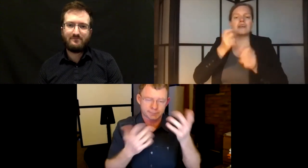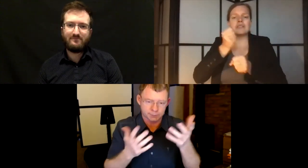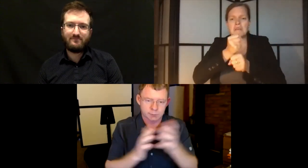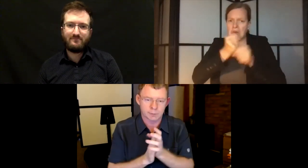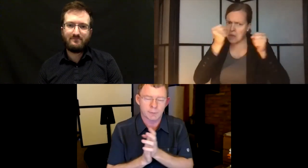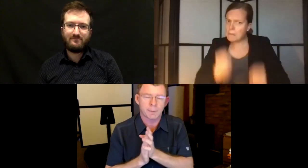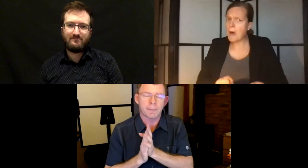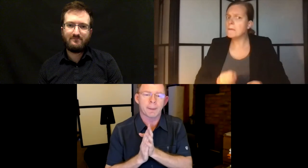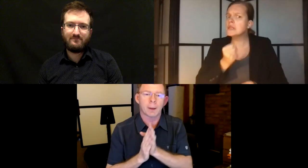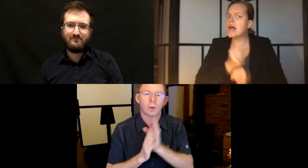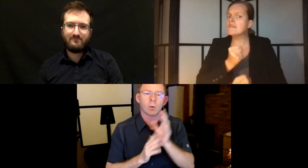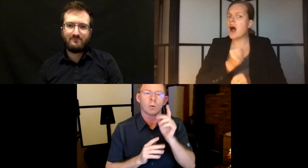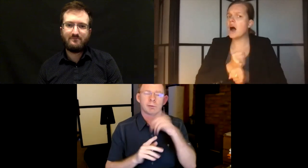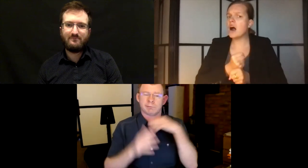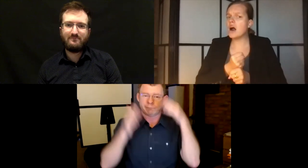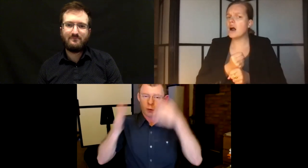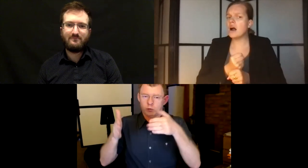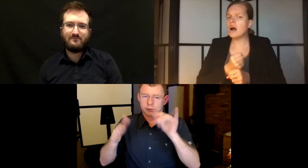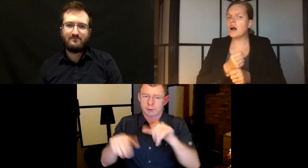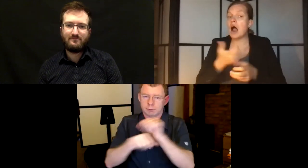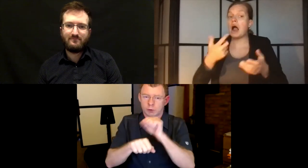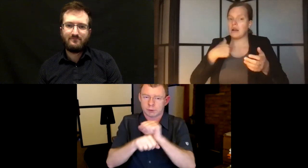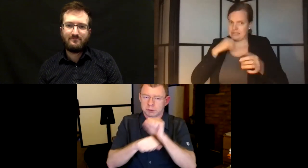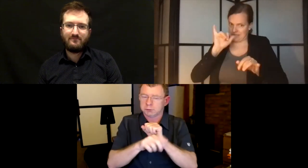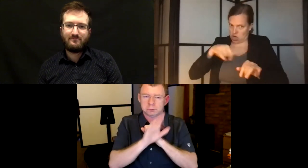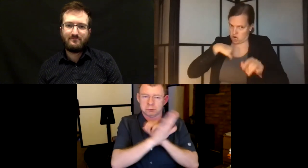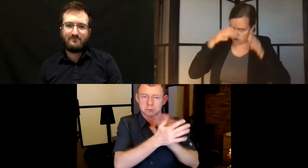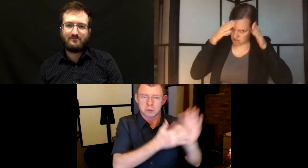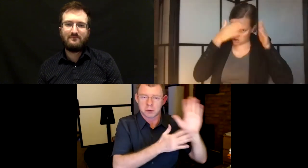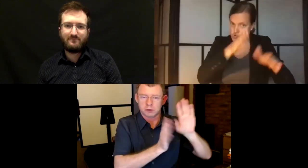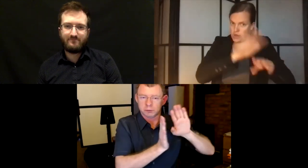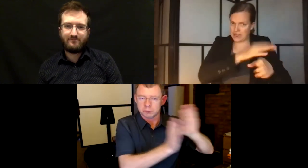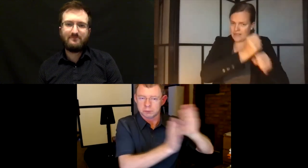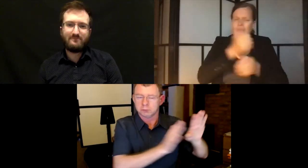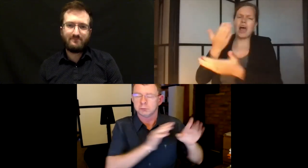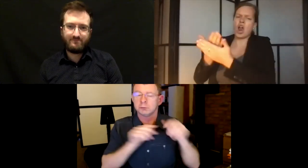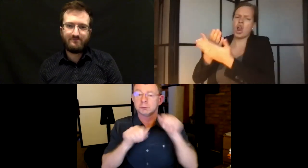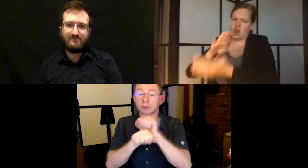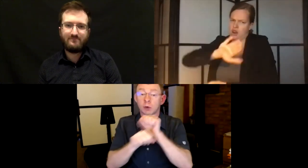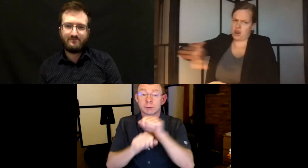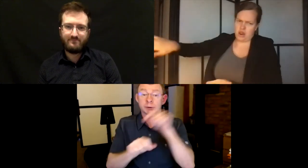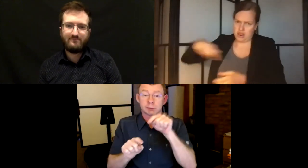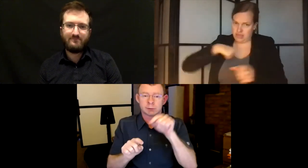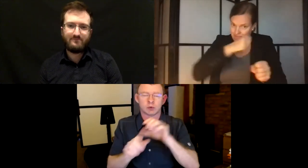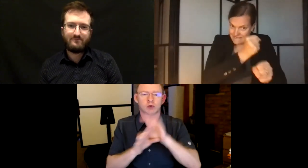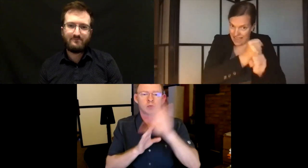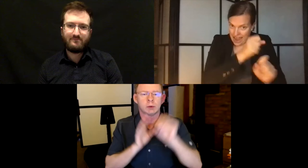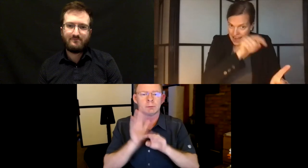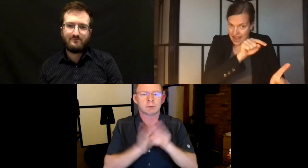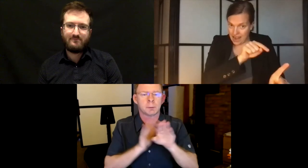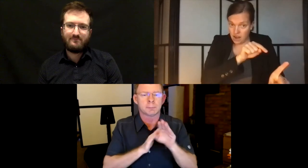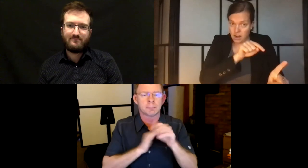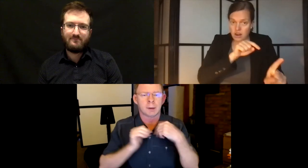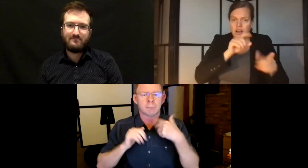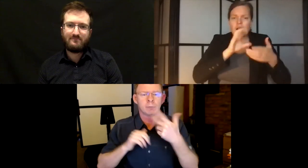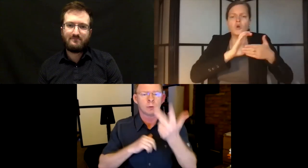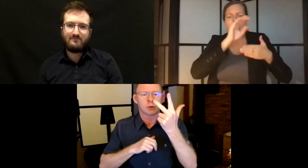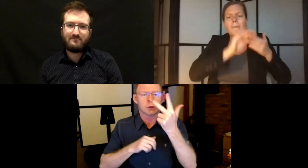to college and university, they would be able to upgrade to be able to do that in the future. Employment wasn't a goal at the